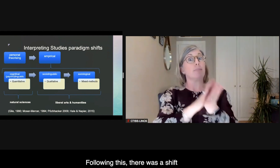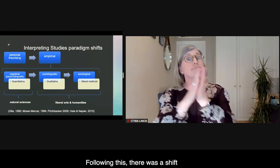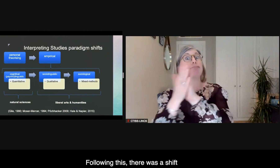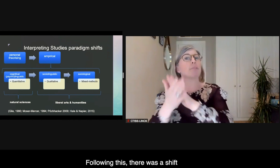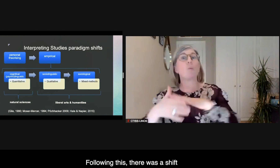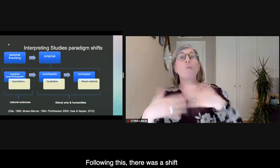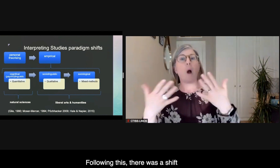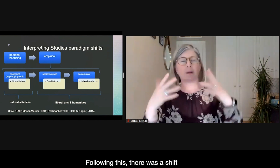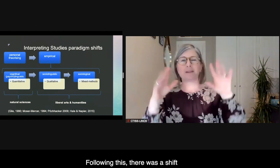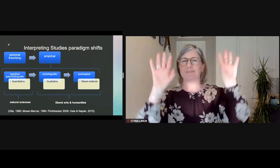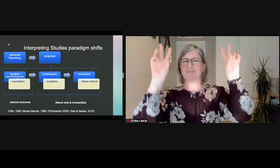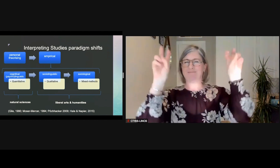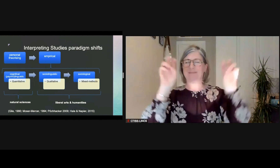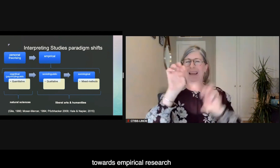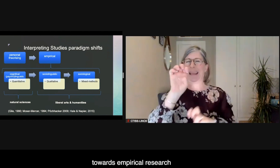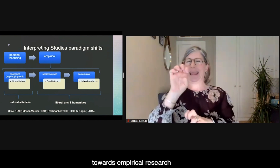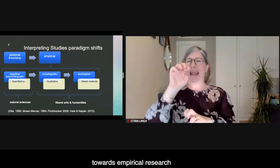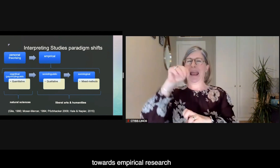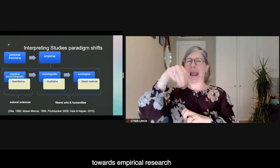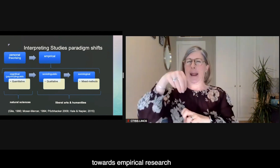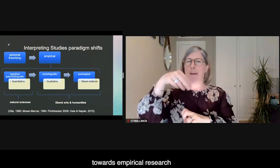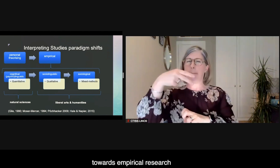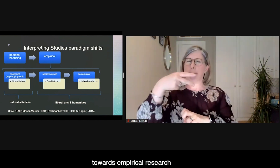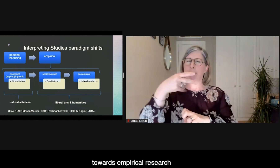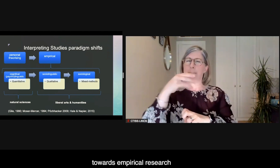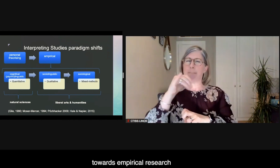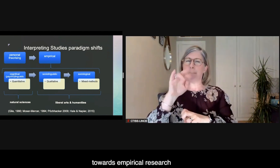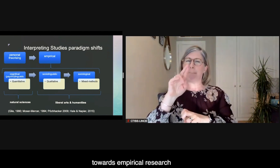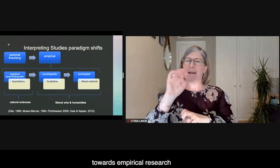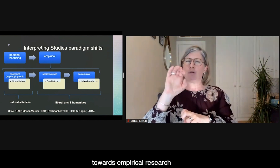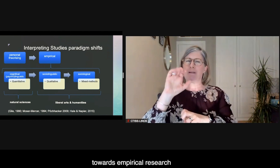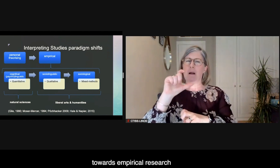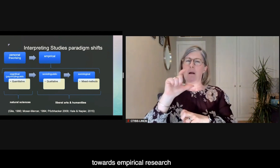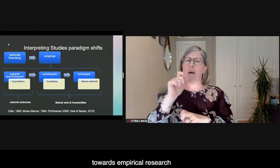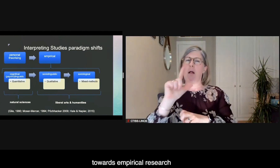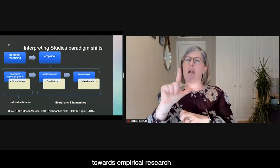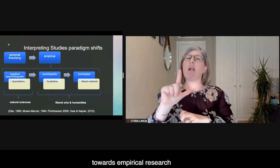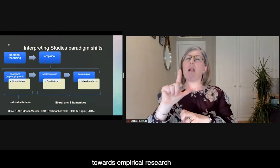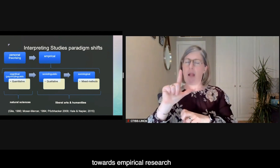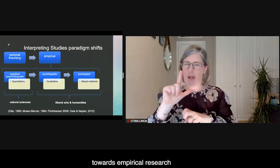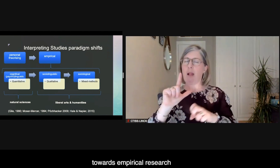Following this, there was a shift toward empirical research, where data was collected and analyzed.